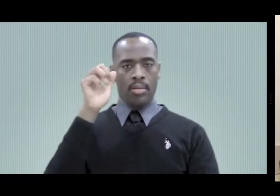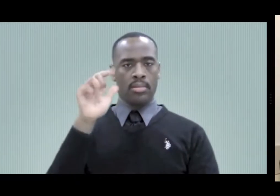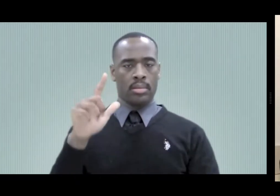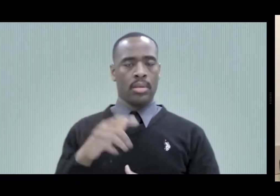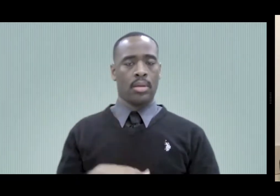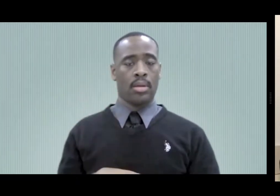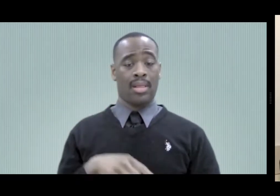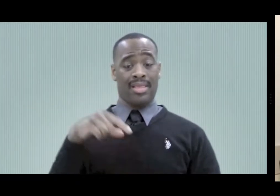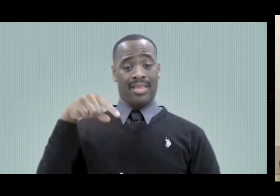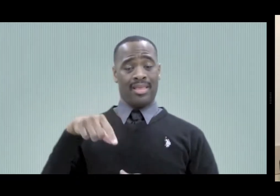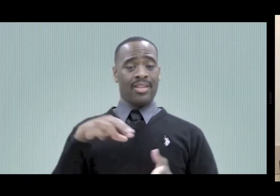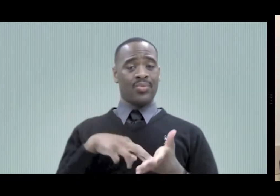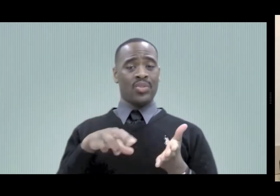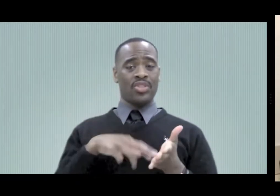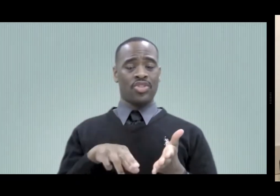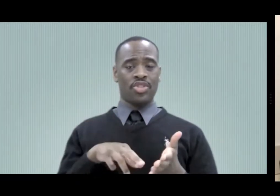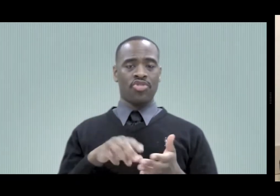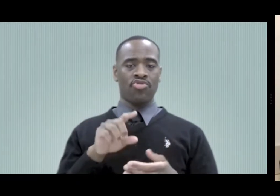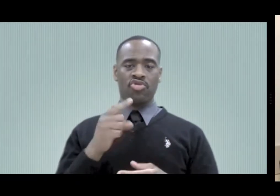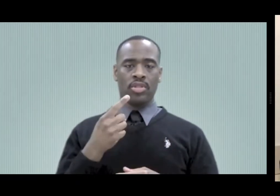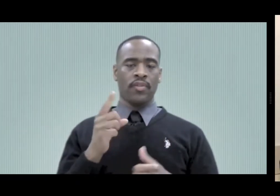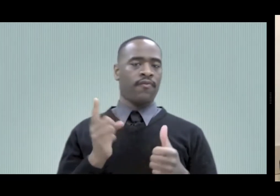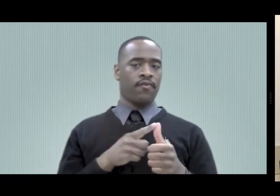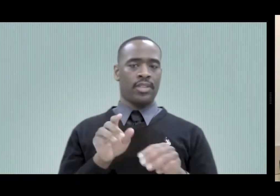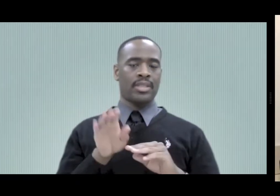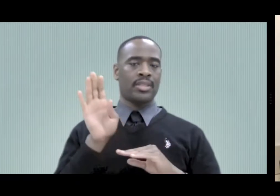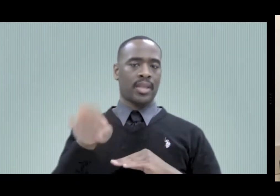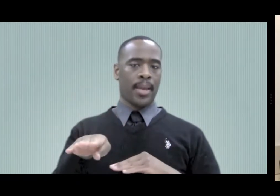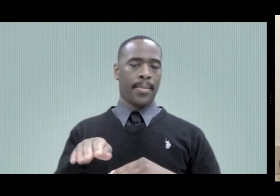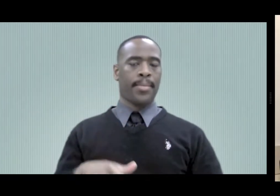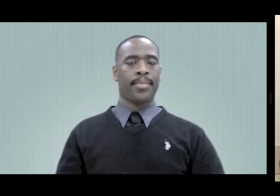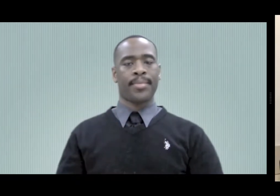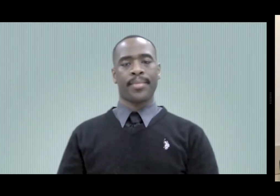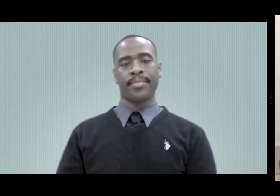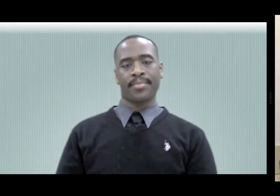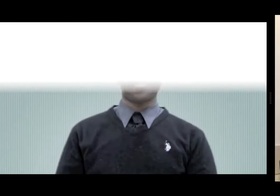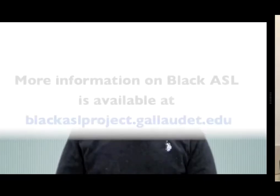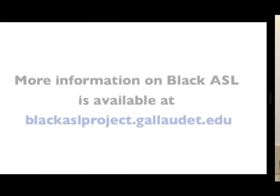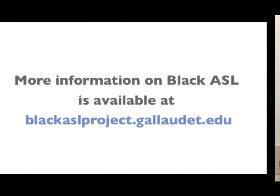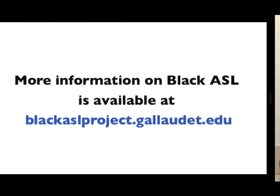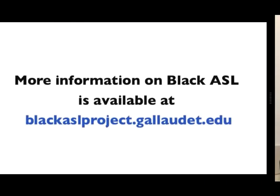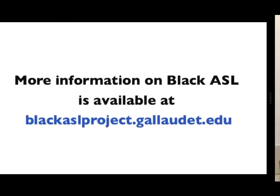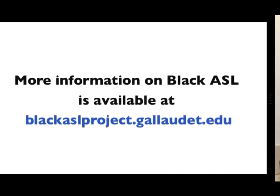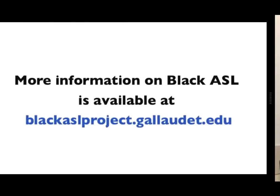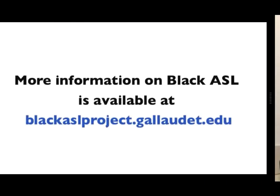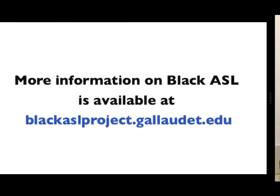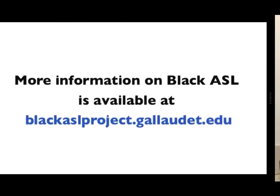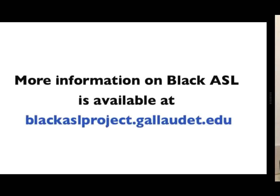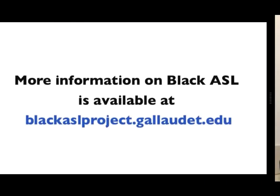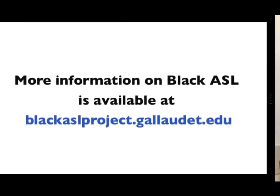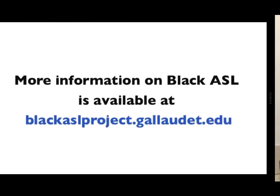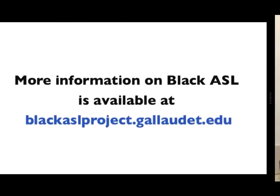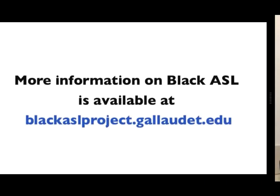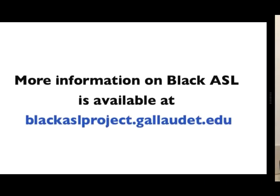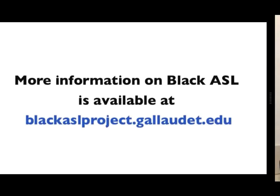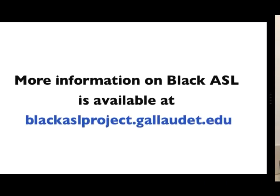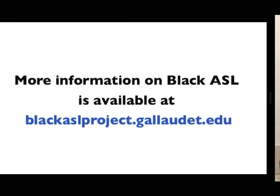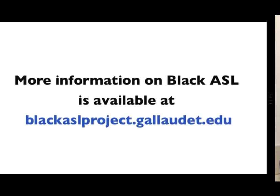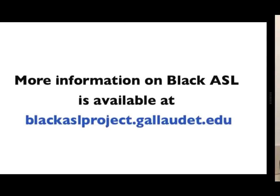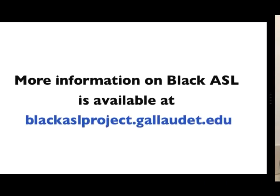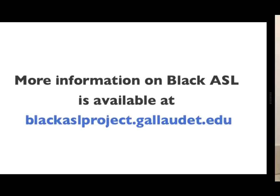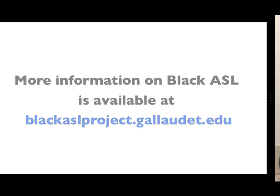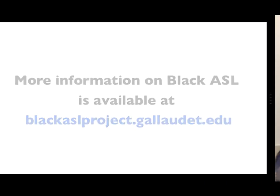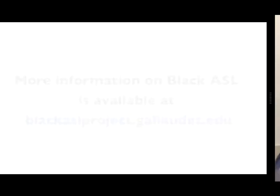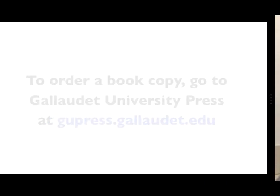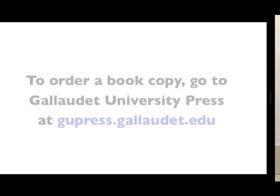We know that there's more to find out about Black ASL, and this research is just the first step in doing so.